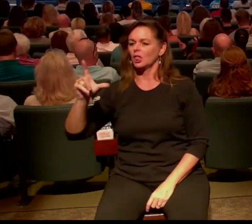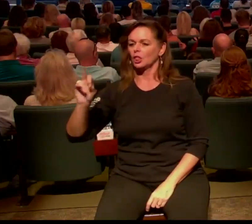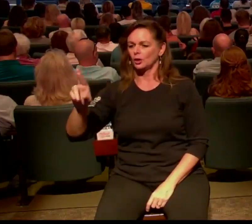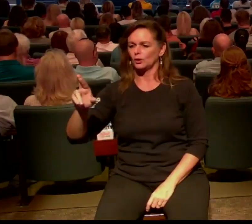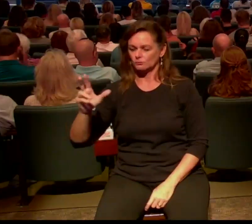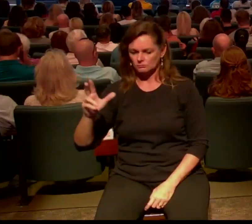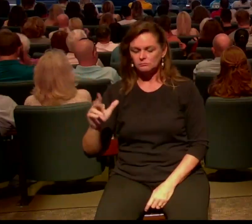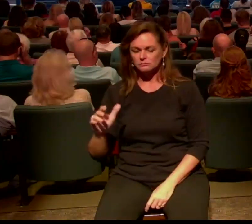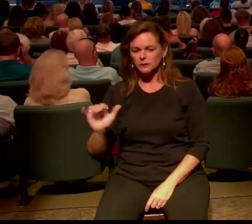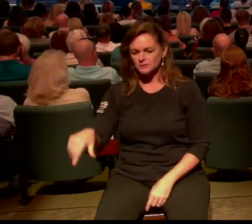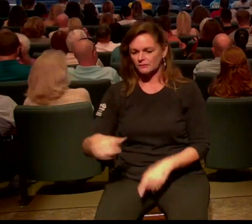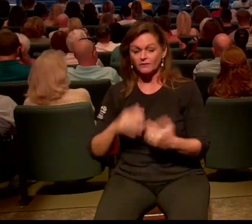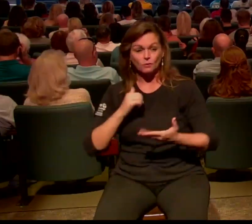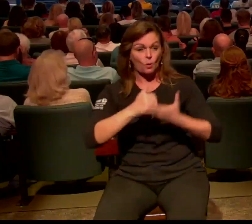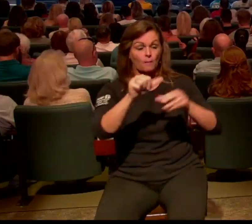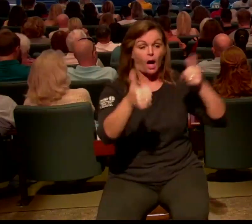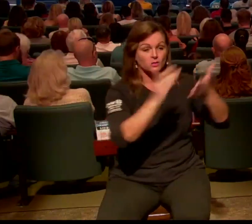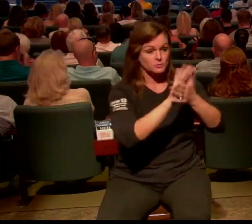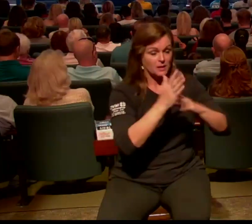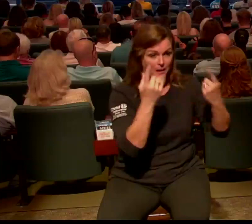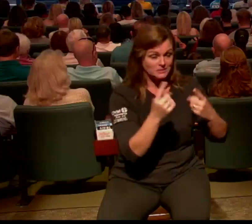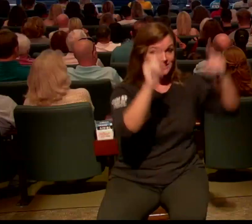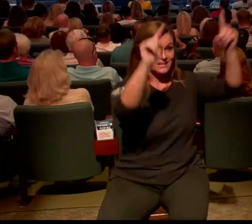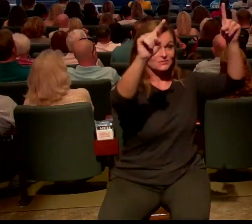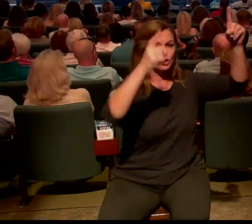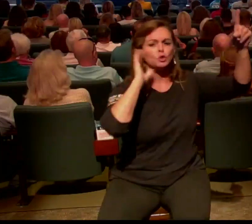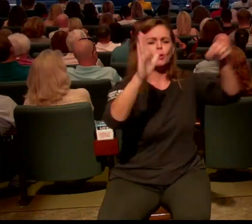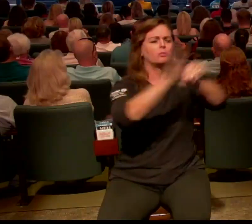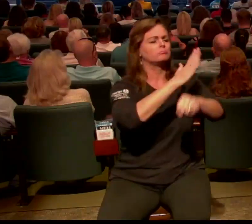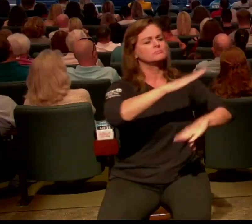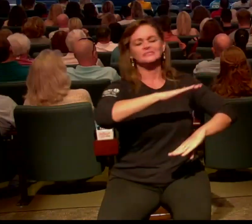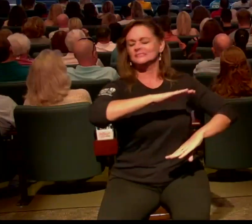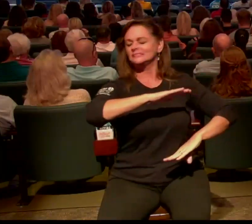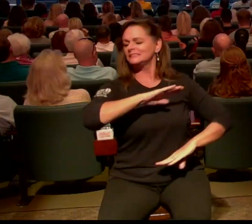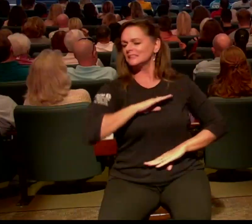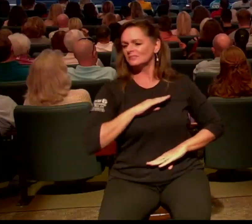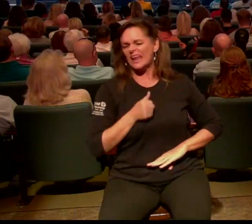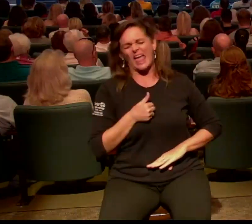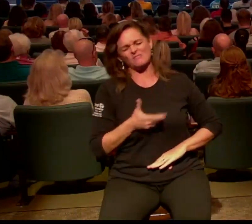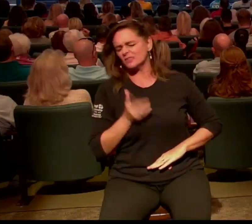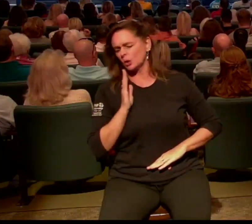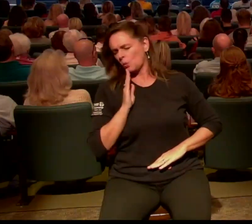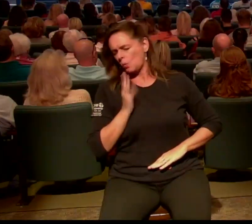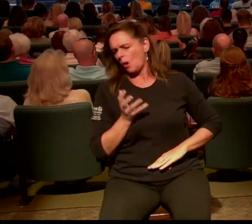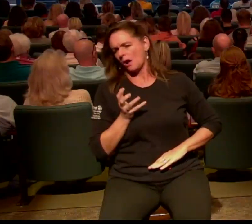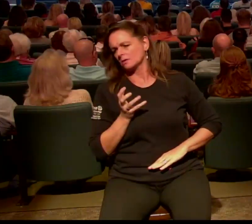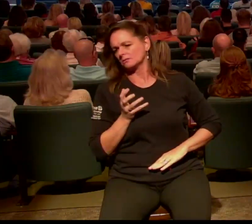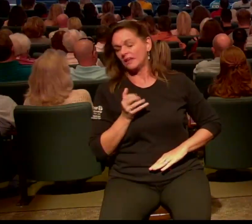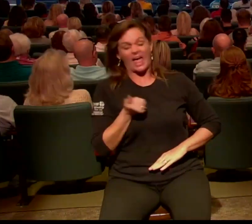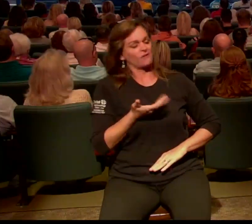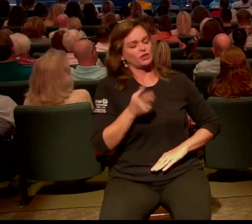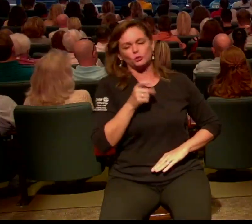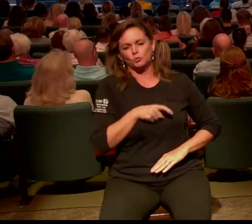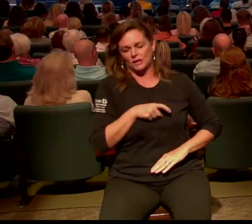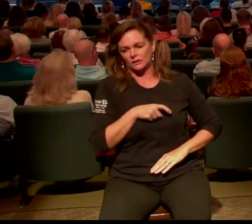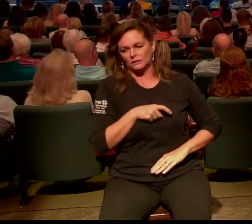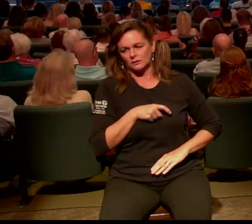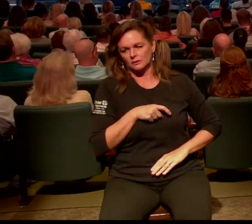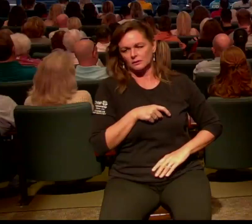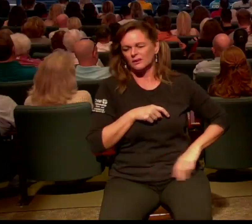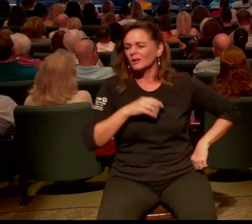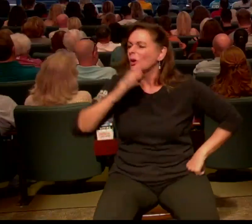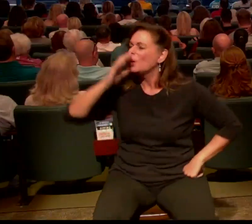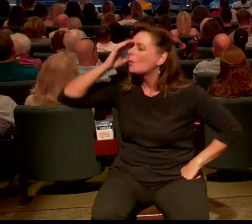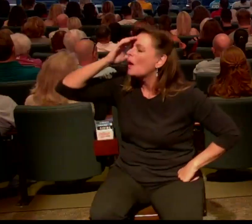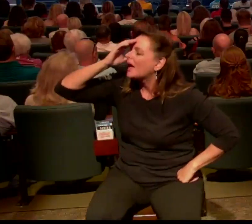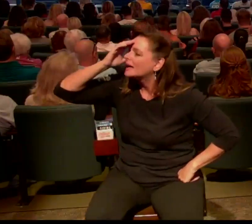want, you'll get everything in your life that you want and need." And all of a sudden I realized I have this all turned